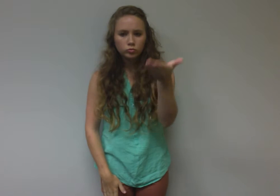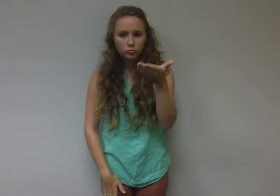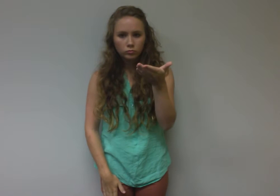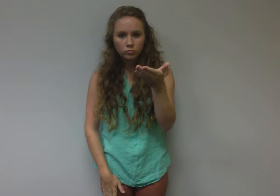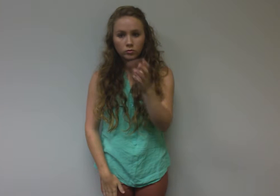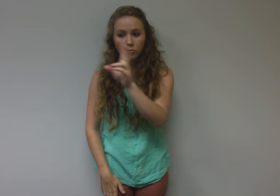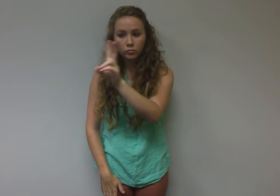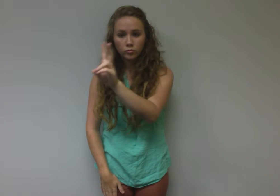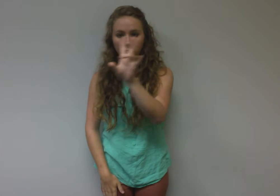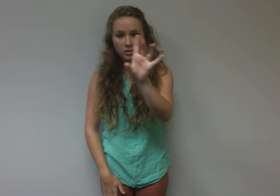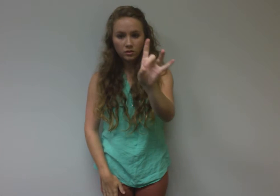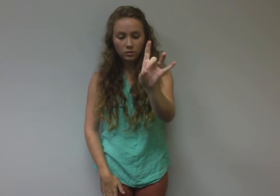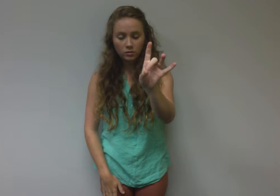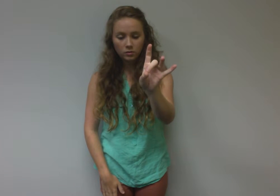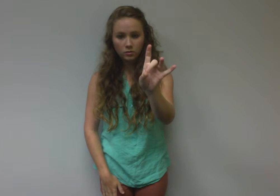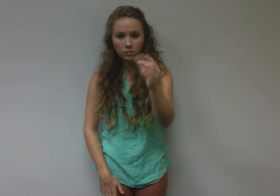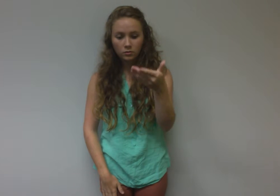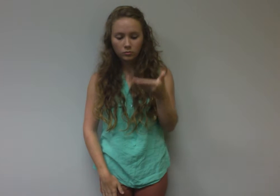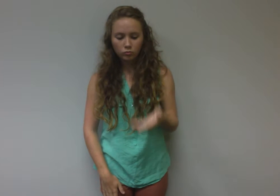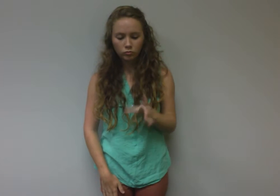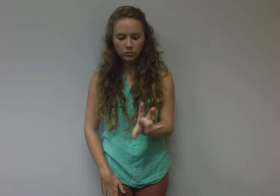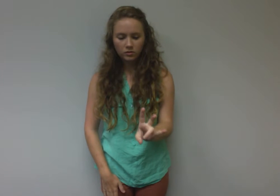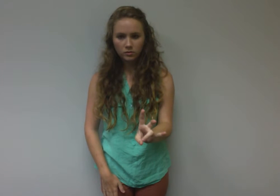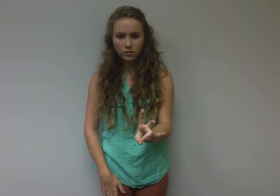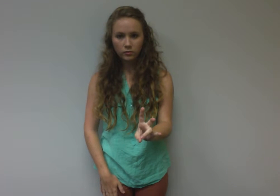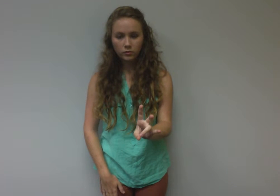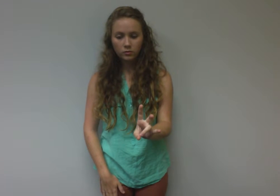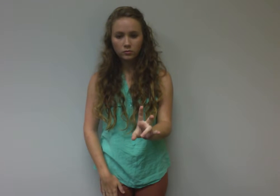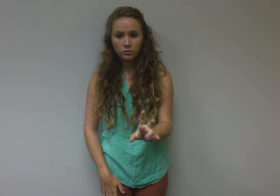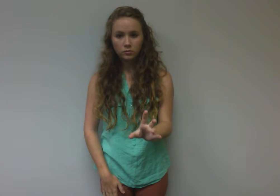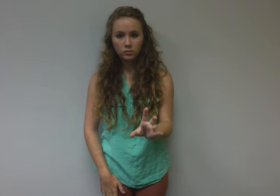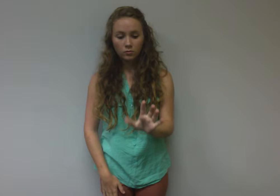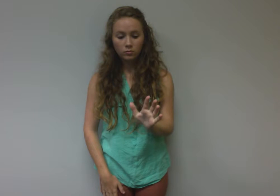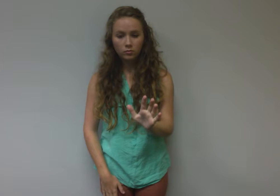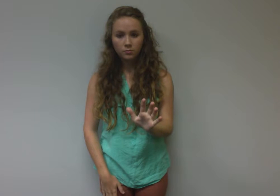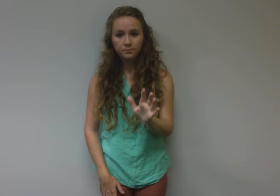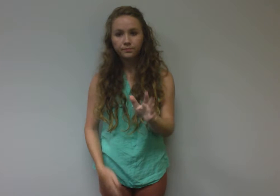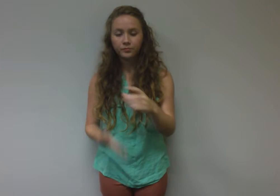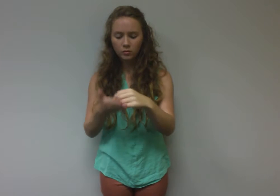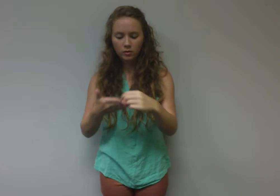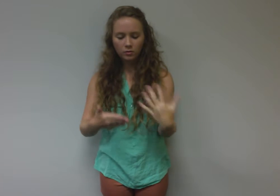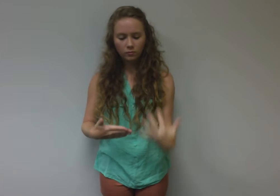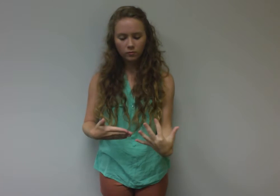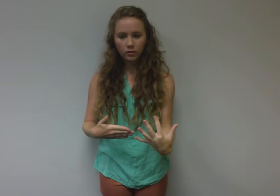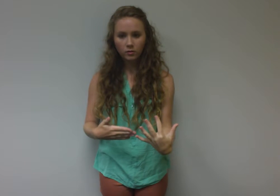that 1, and now you add it to the 2. And you get 35, right? Because 1 plus